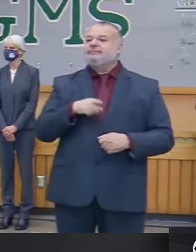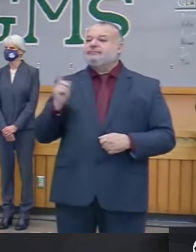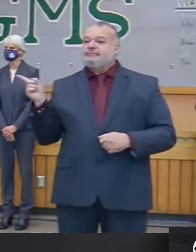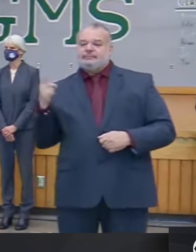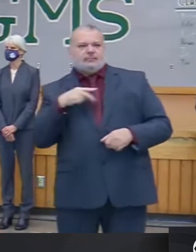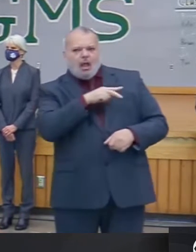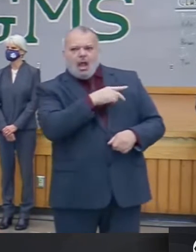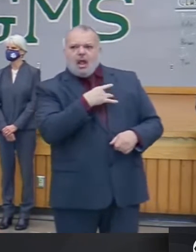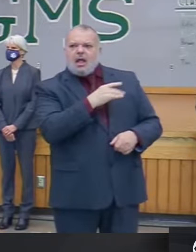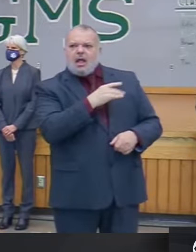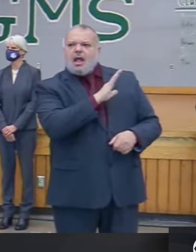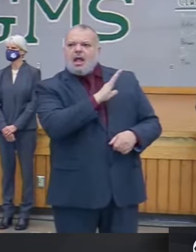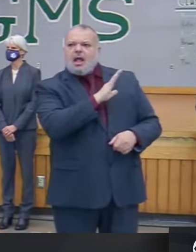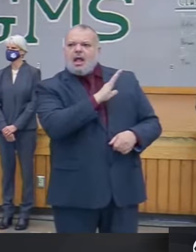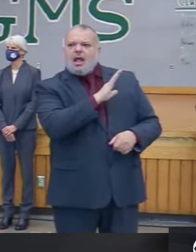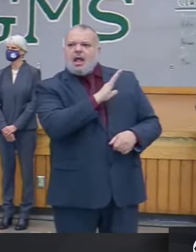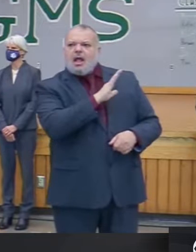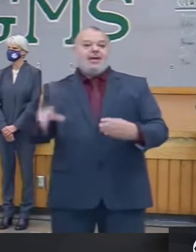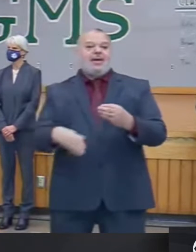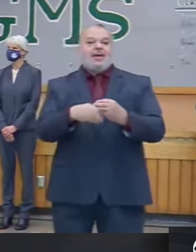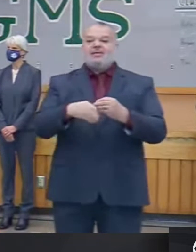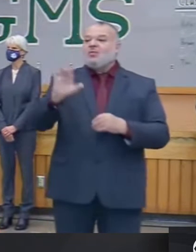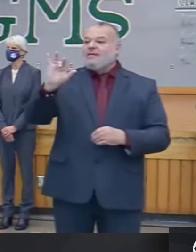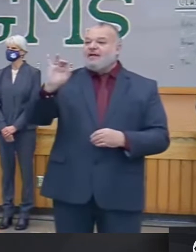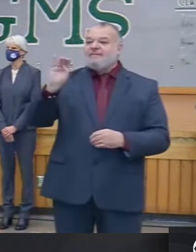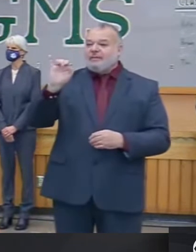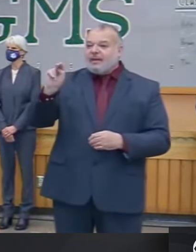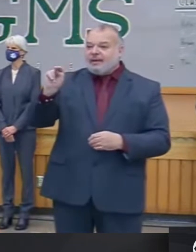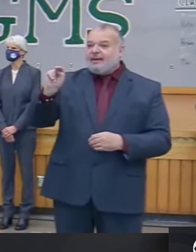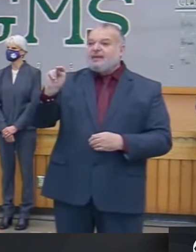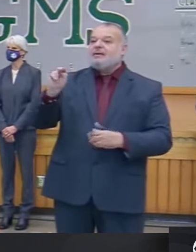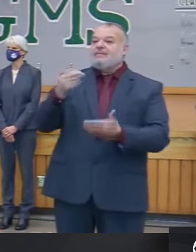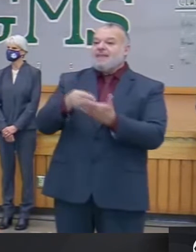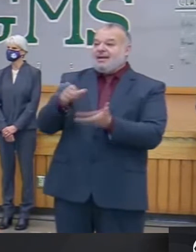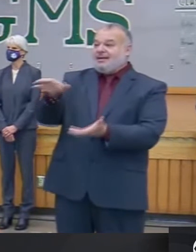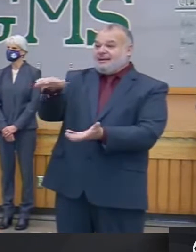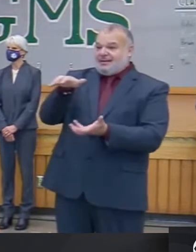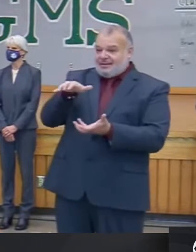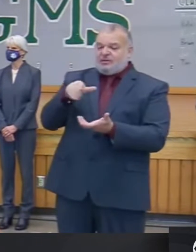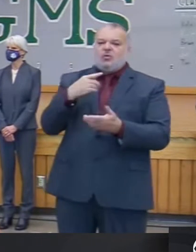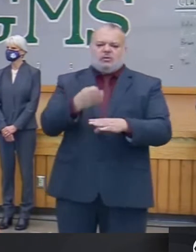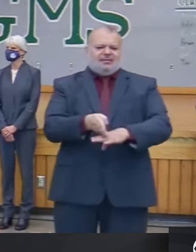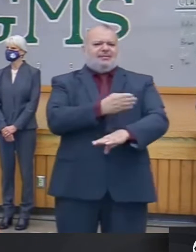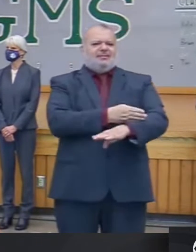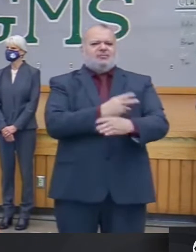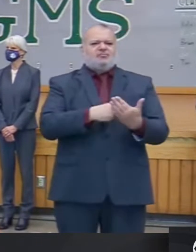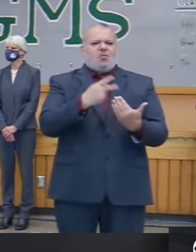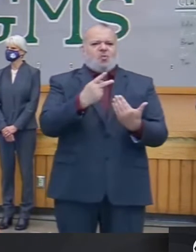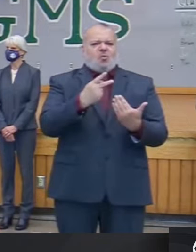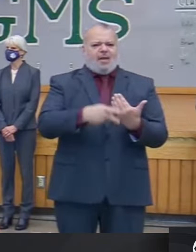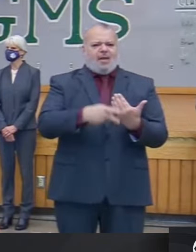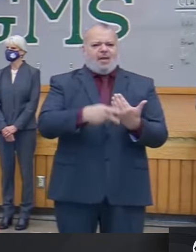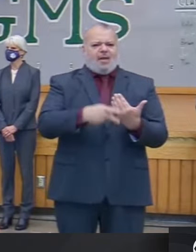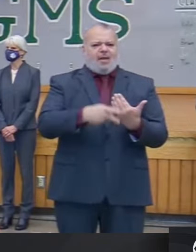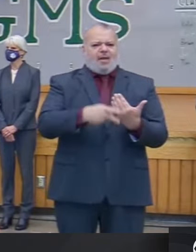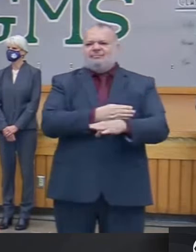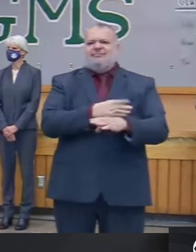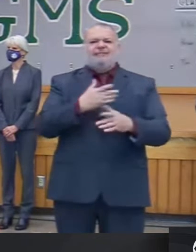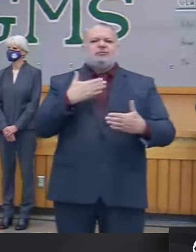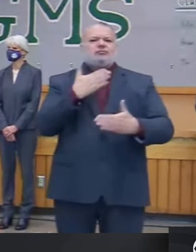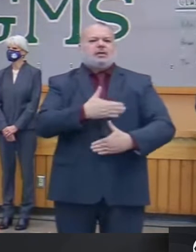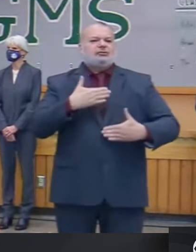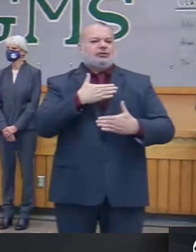for districts to operate Acceleration Academies using federal elementary and secondary school emergency response